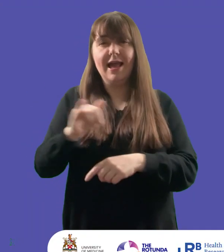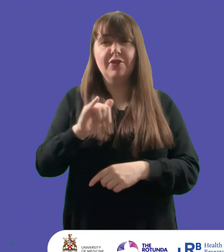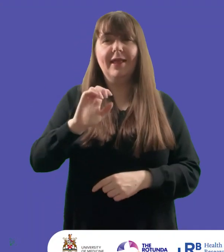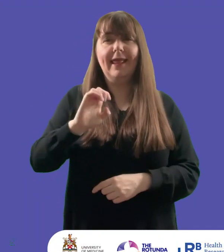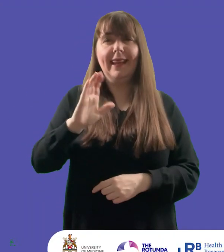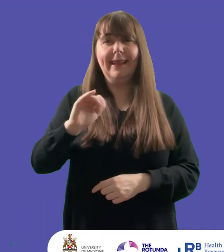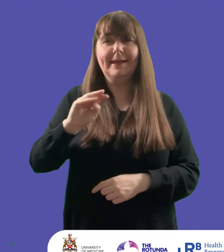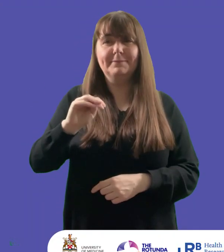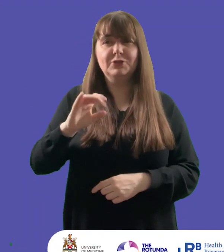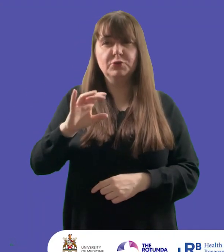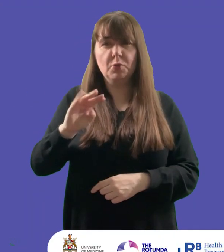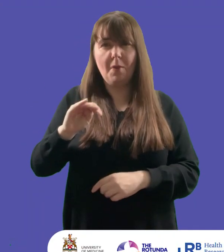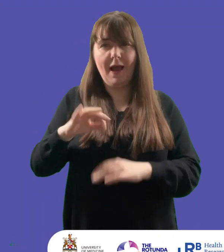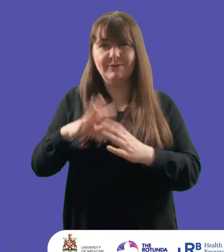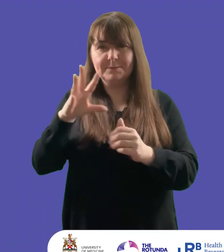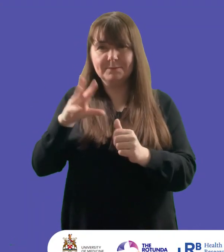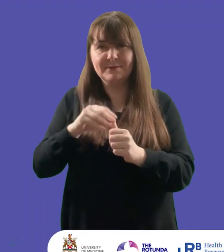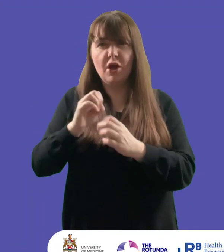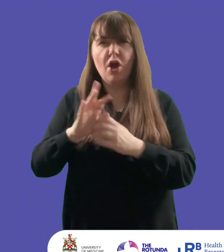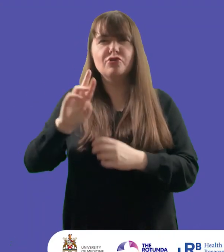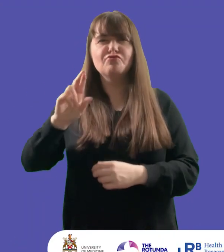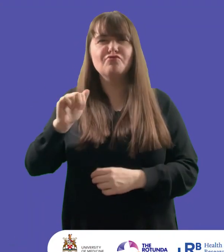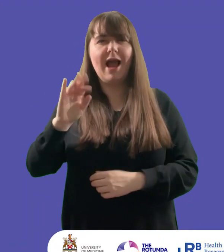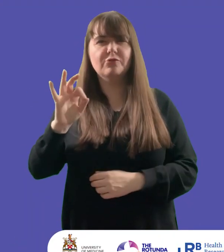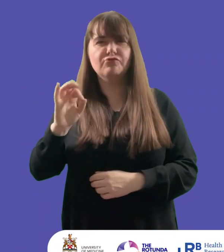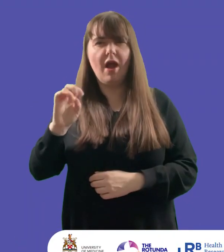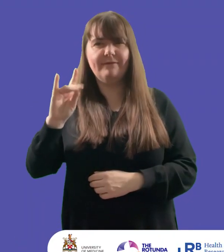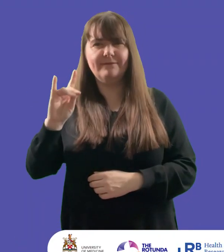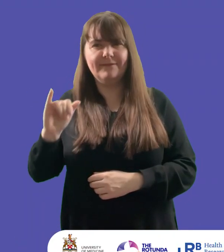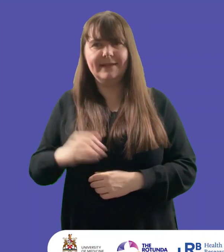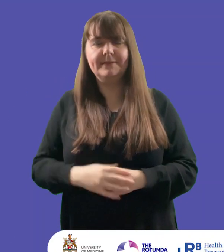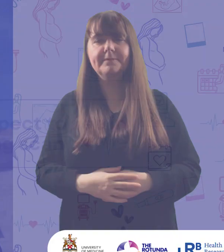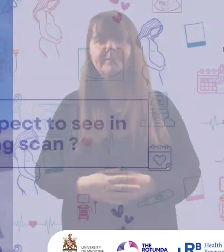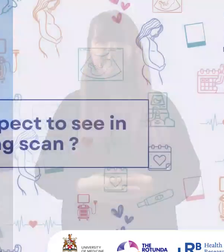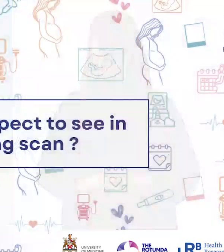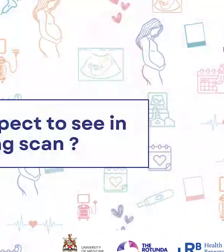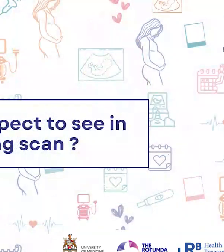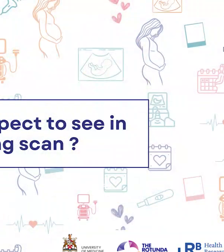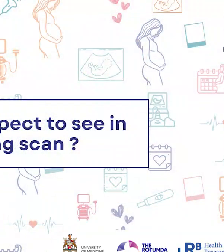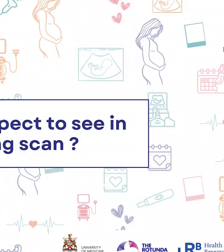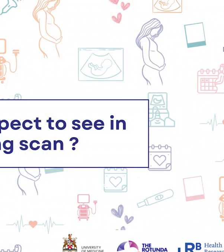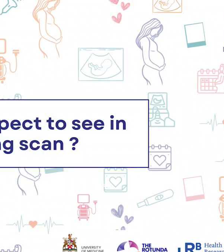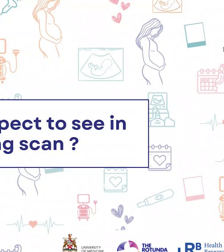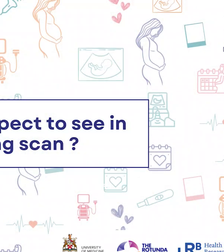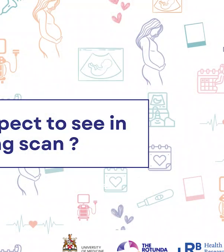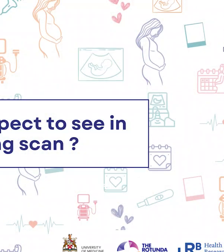either clinical midwife specialists or radiographers with specialist obs and gynae training.